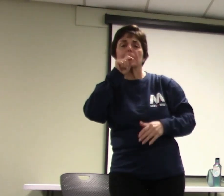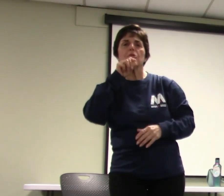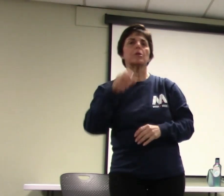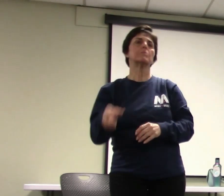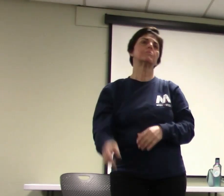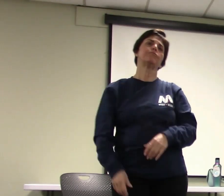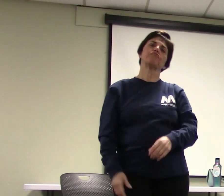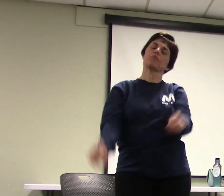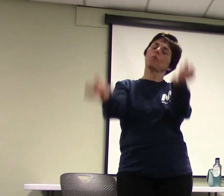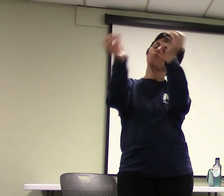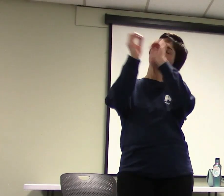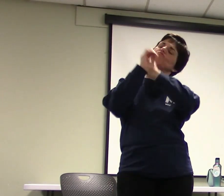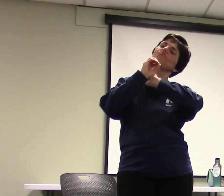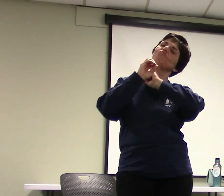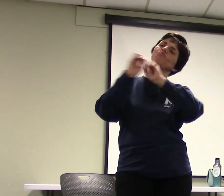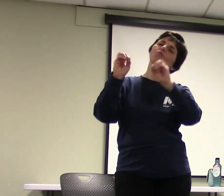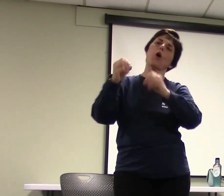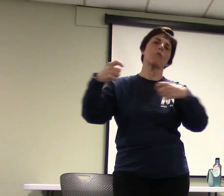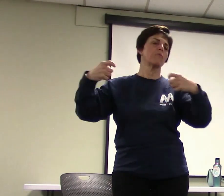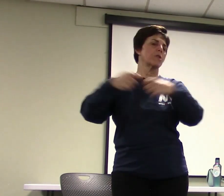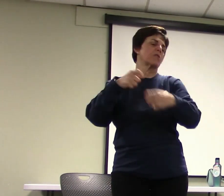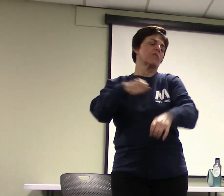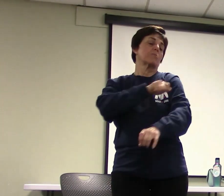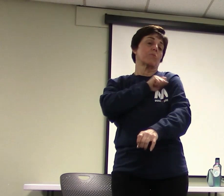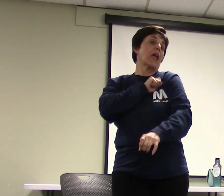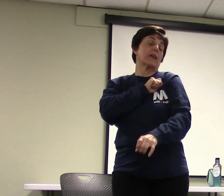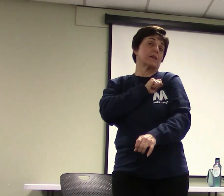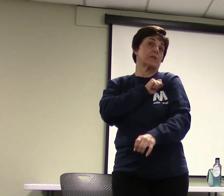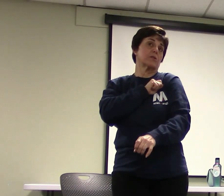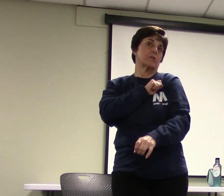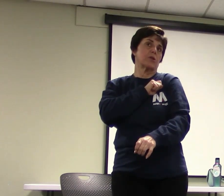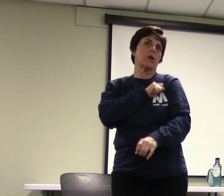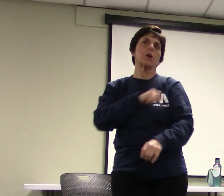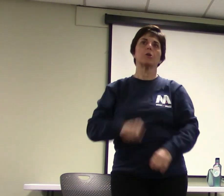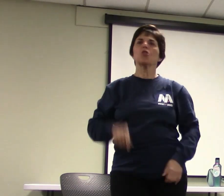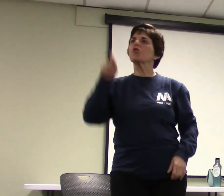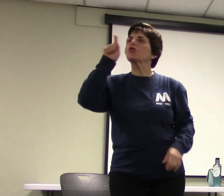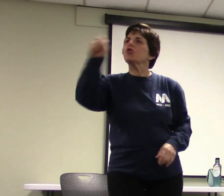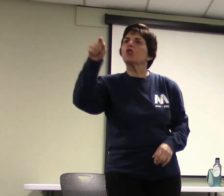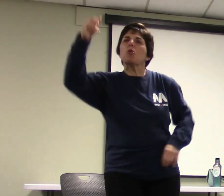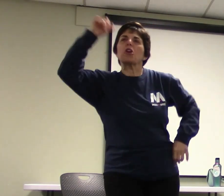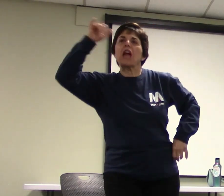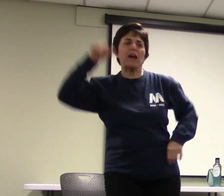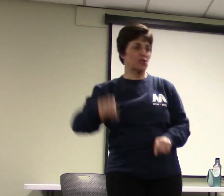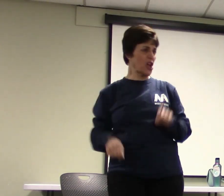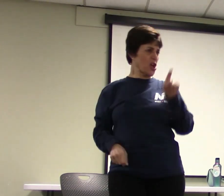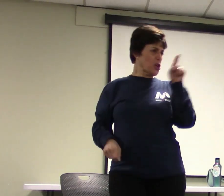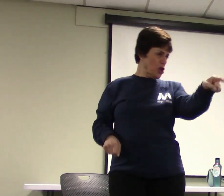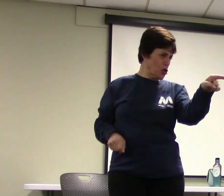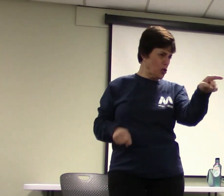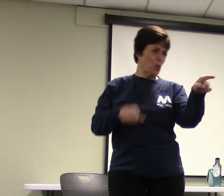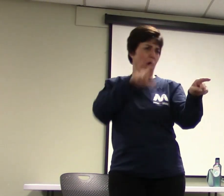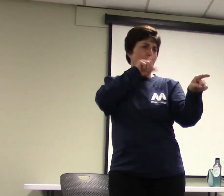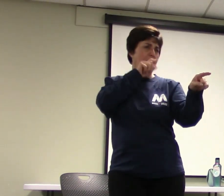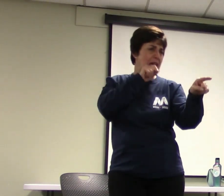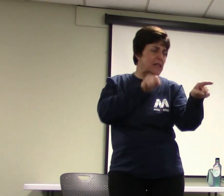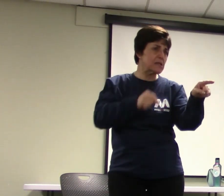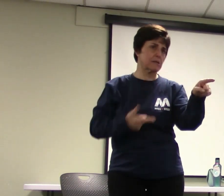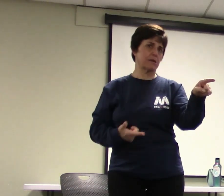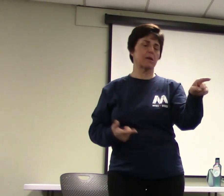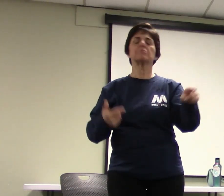will be no electric blankets. You are cows and